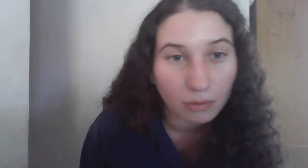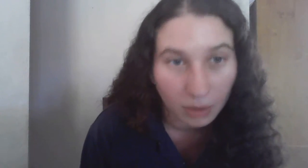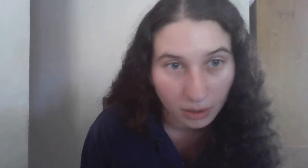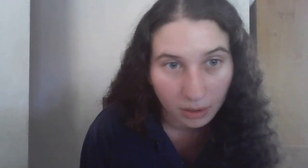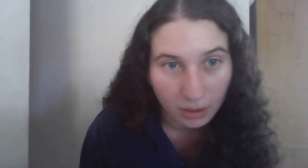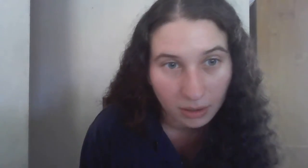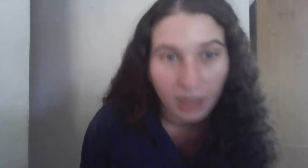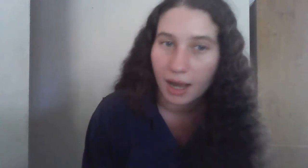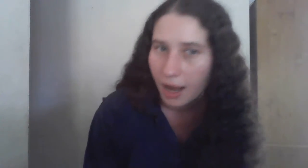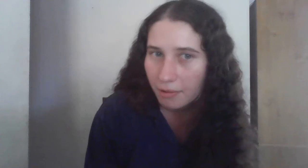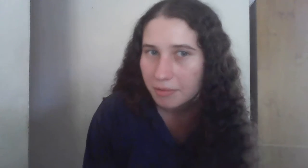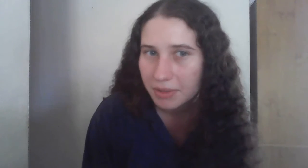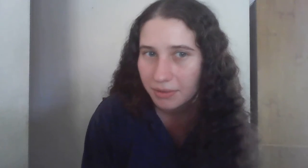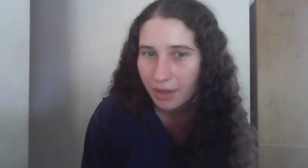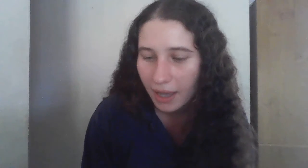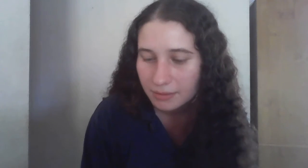work. How would we do that?